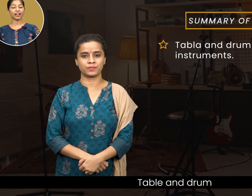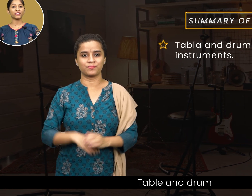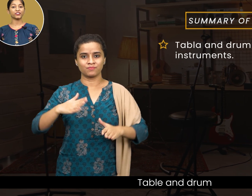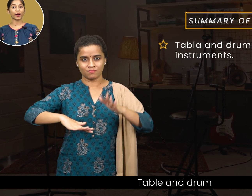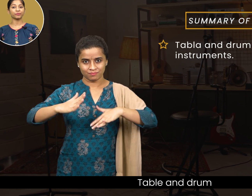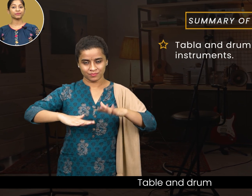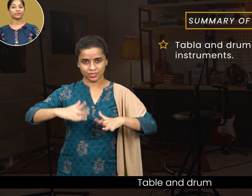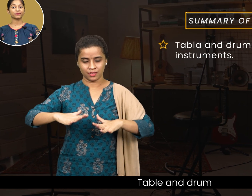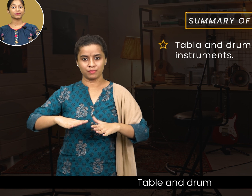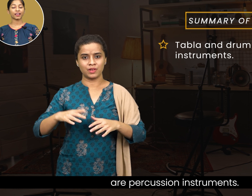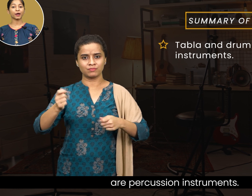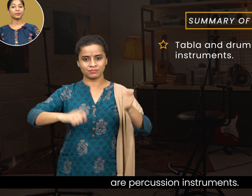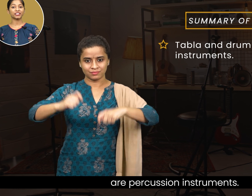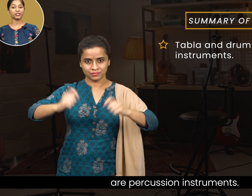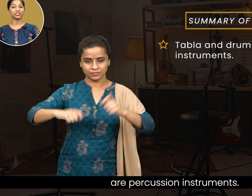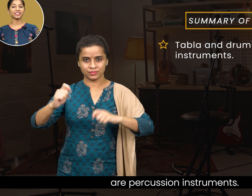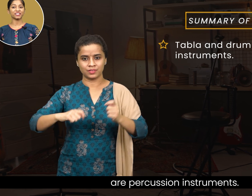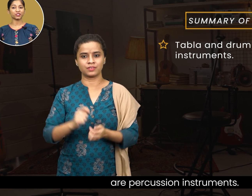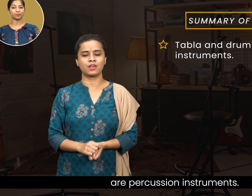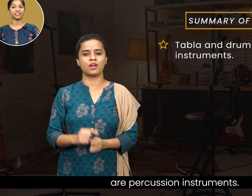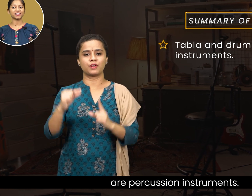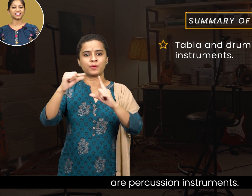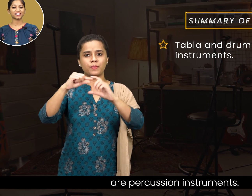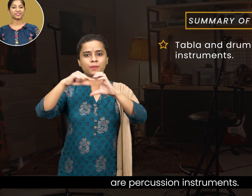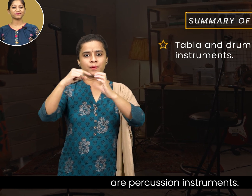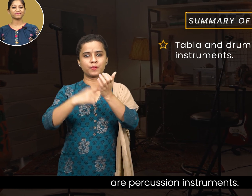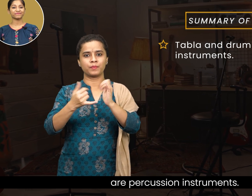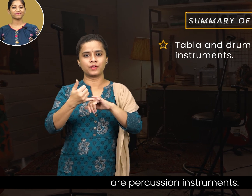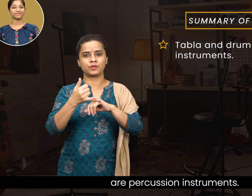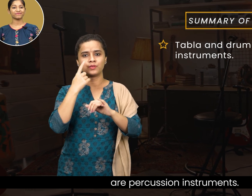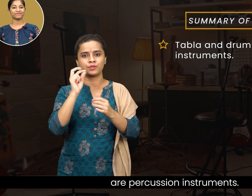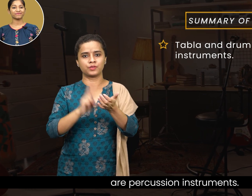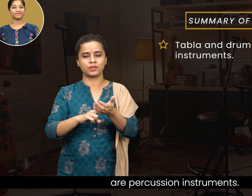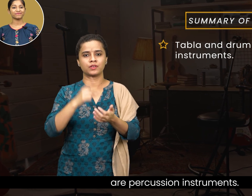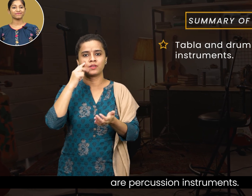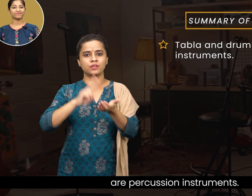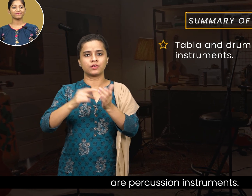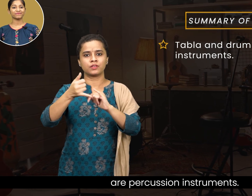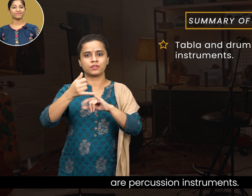Tabla and drum are percussion instruments.